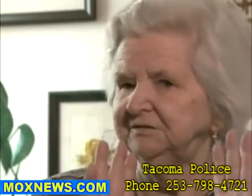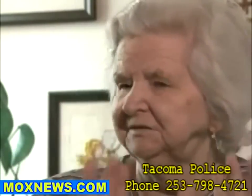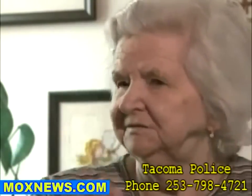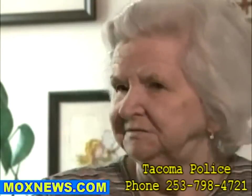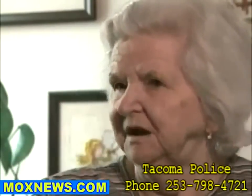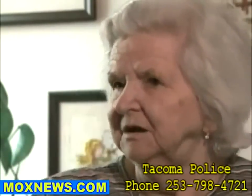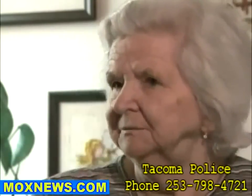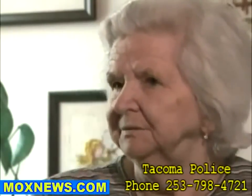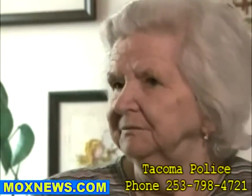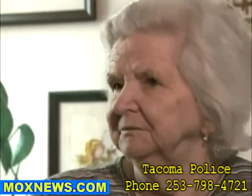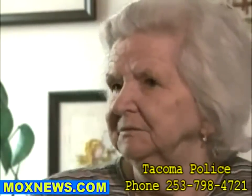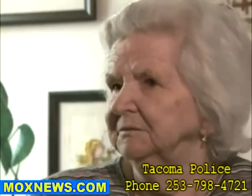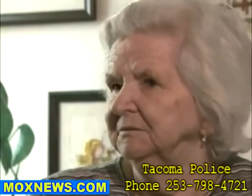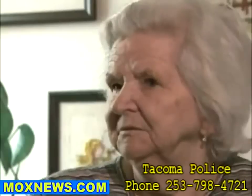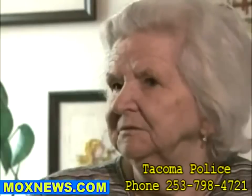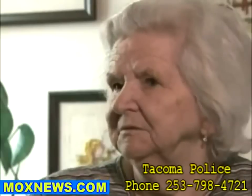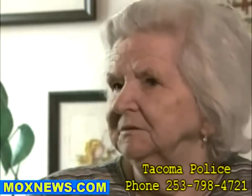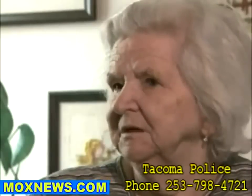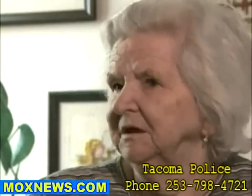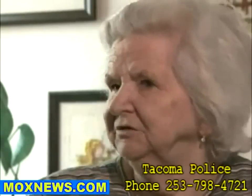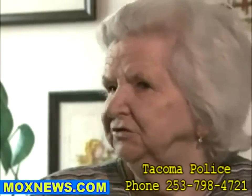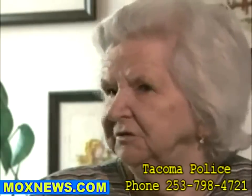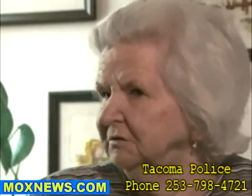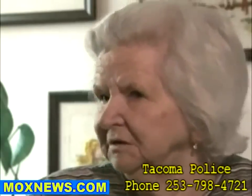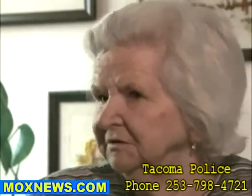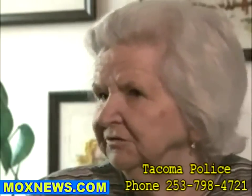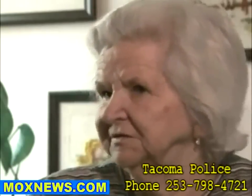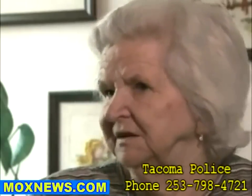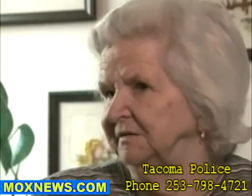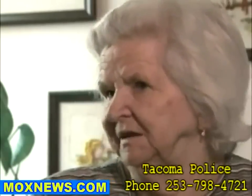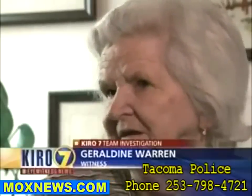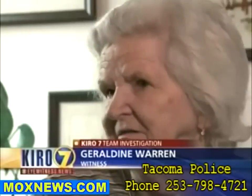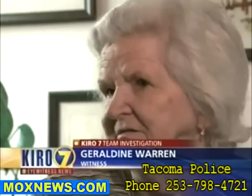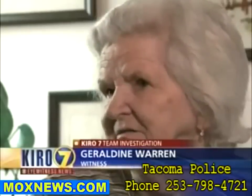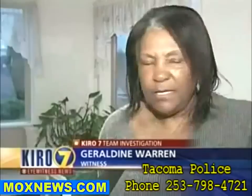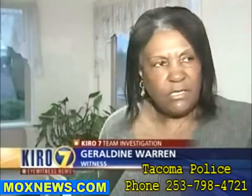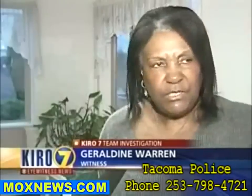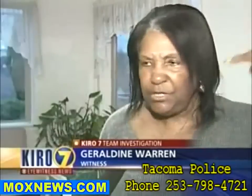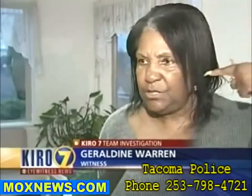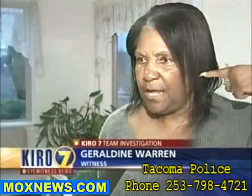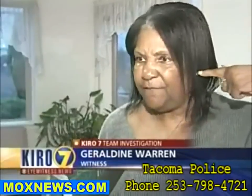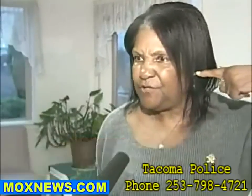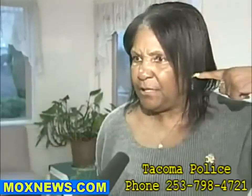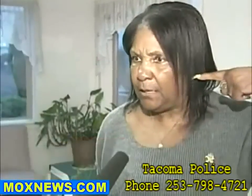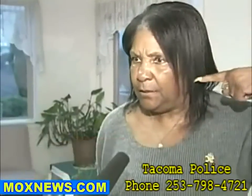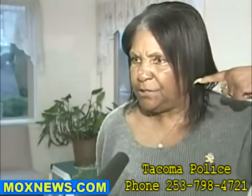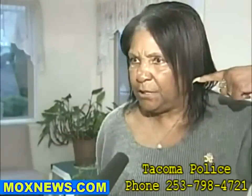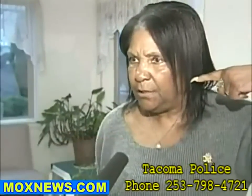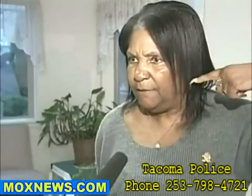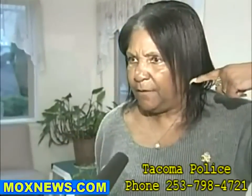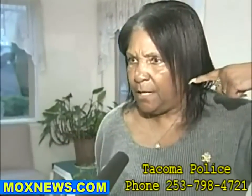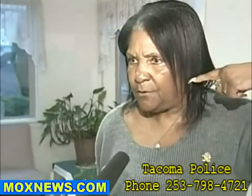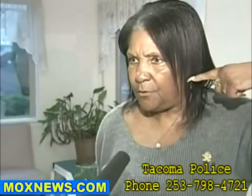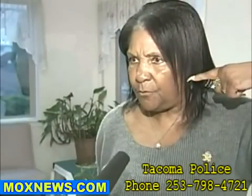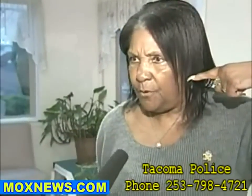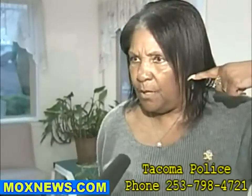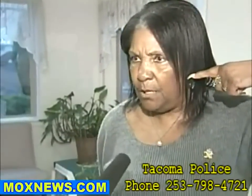He just said stop. And she couldn't understand that. I said, she's deaf. She couldn't even hear you.